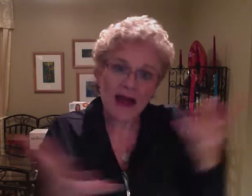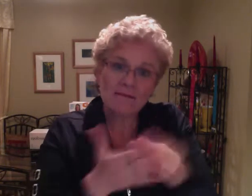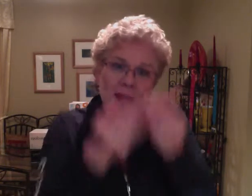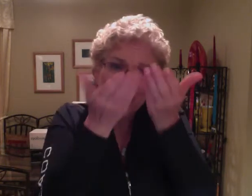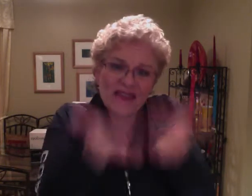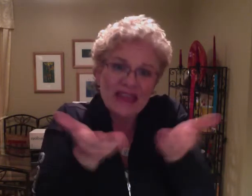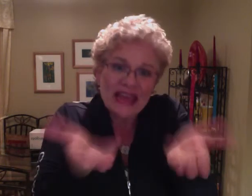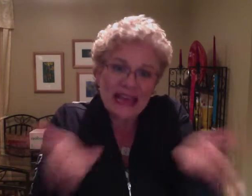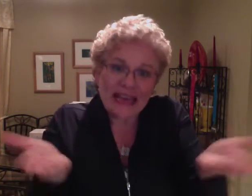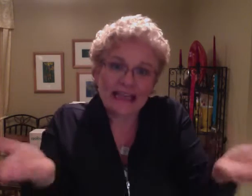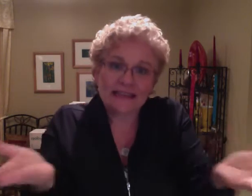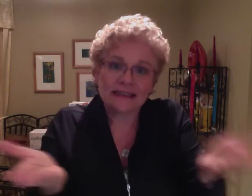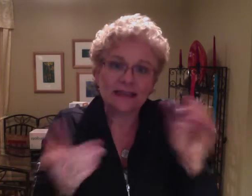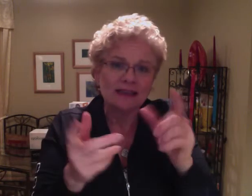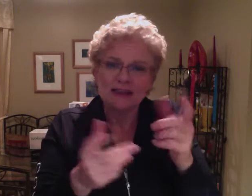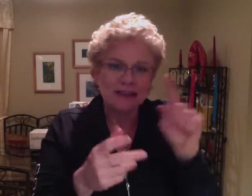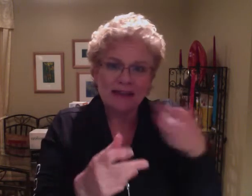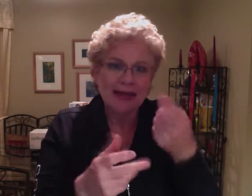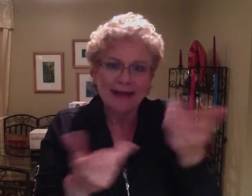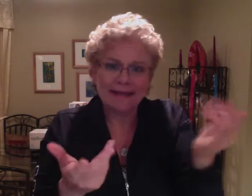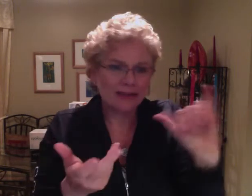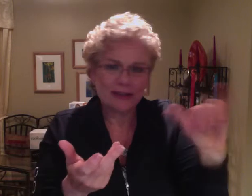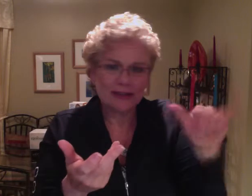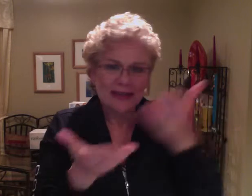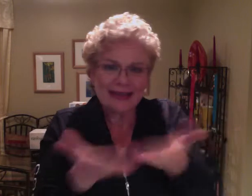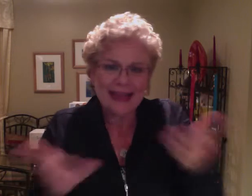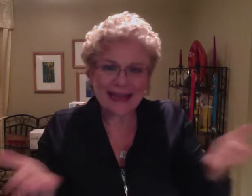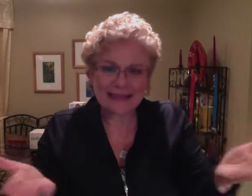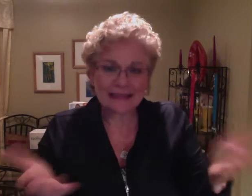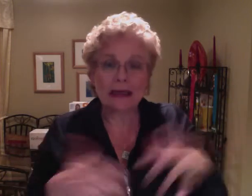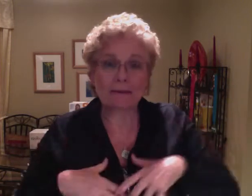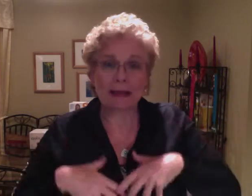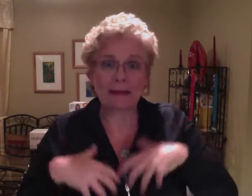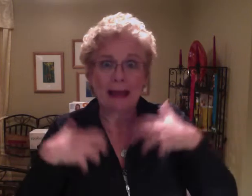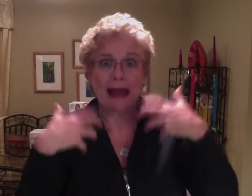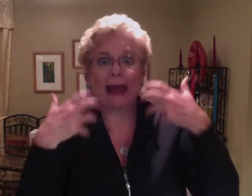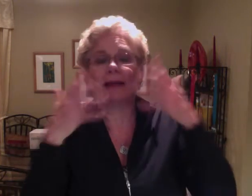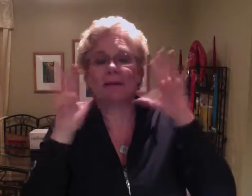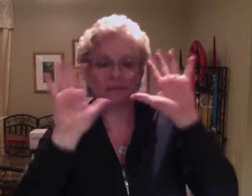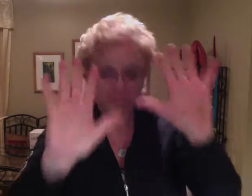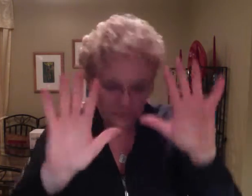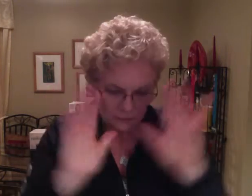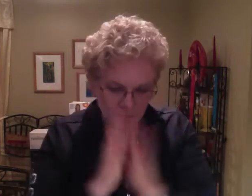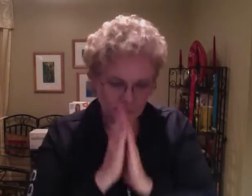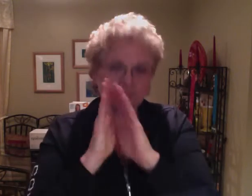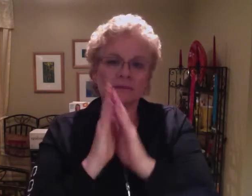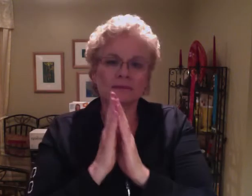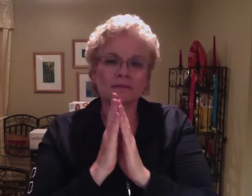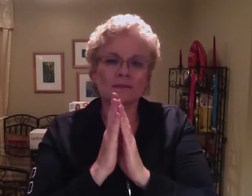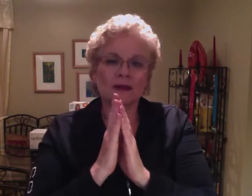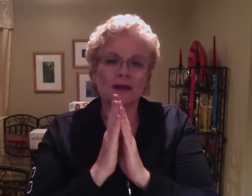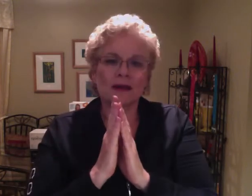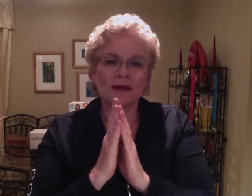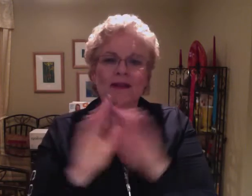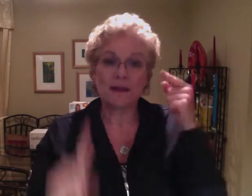like things. They don't matter. And I'm sorry, I'm getting on my soapbox. I need to go ahead and get out of here. But the point is, you will be told no, and